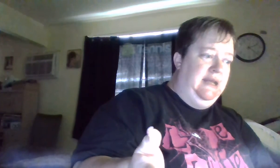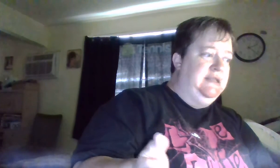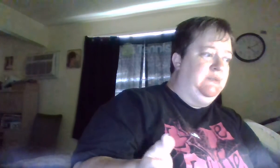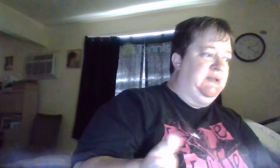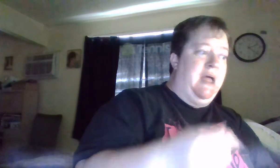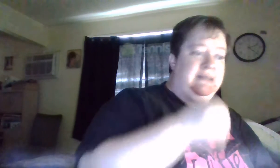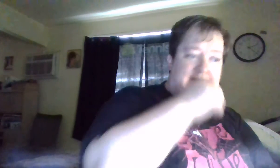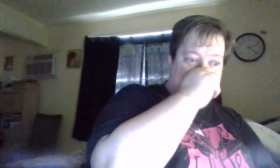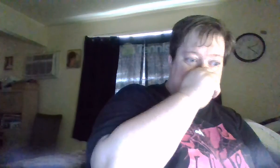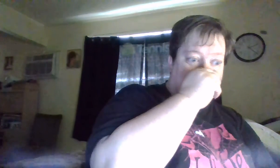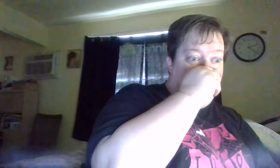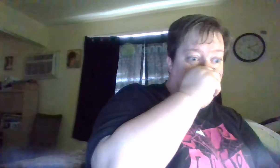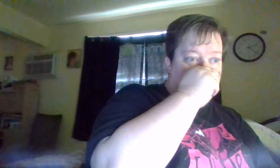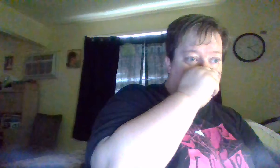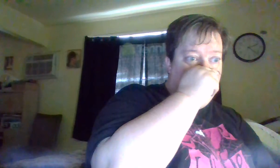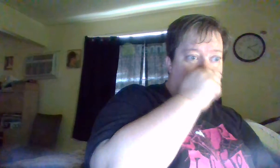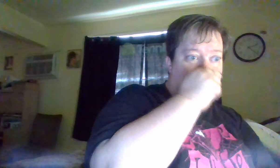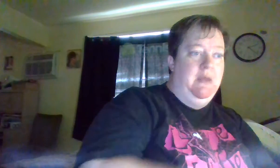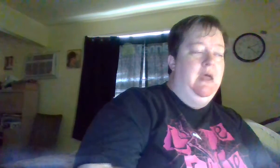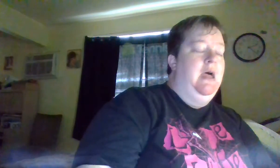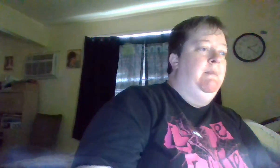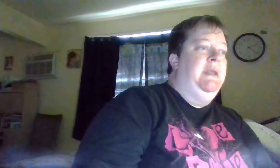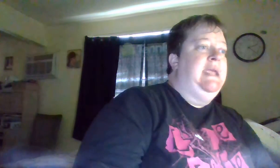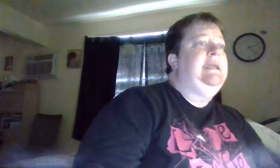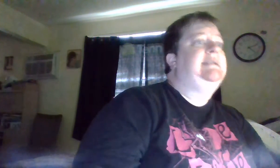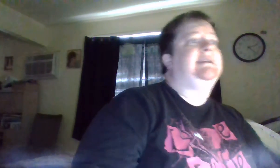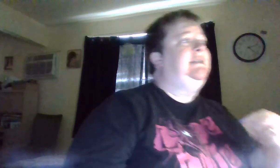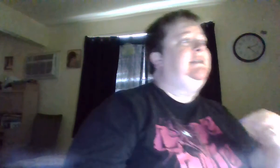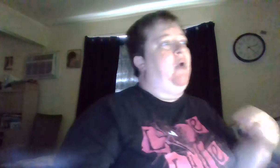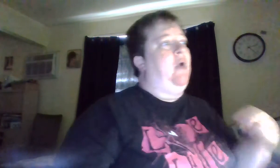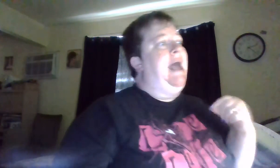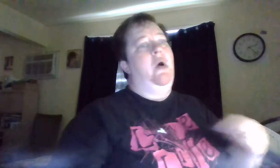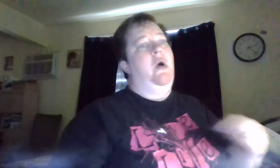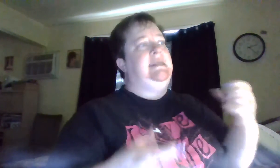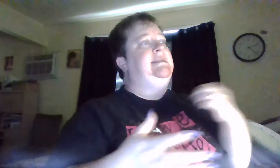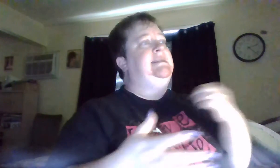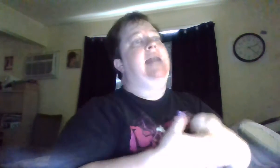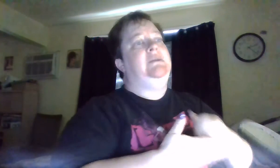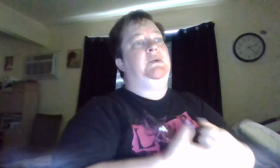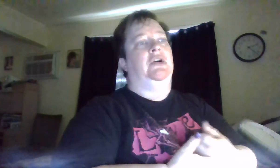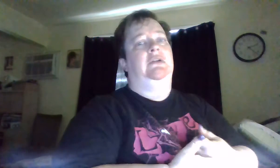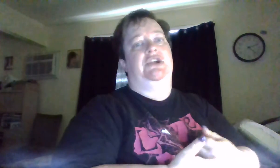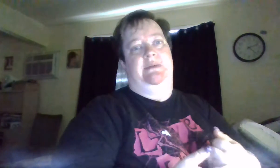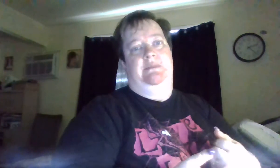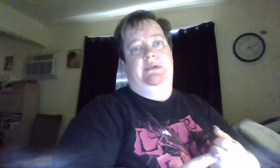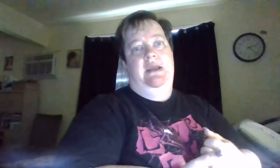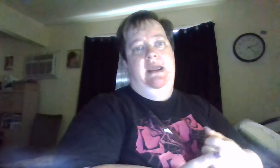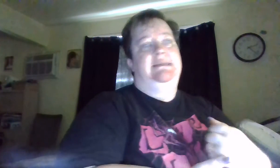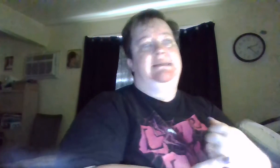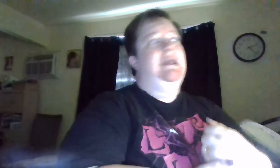Gideon's response is to let fear consume him, but he needs God to prod him on. He needs God to encourage him. And